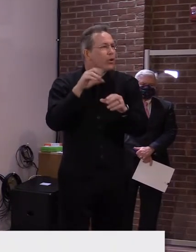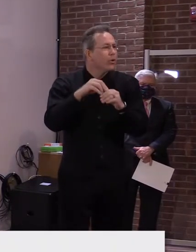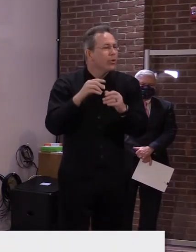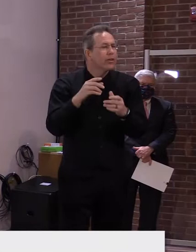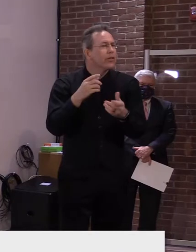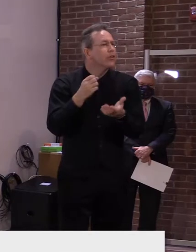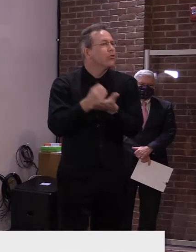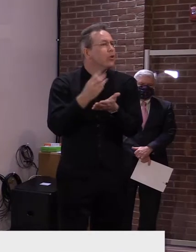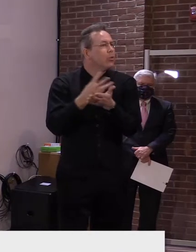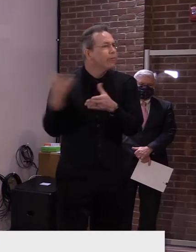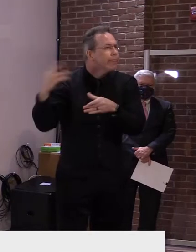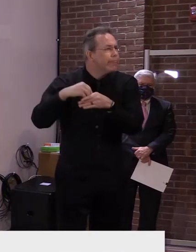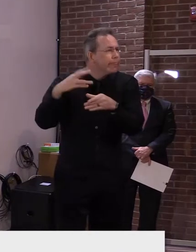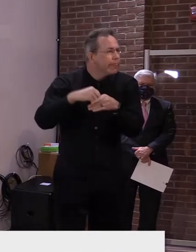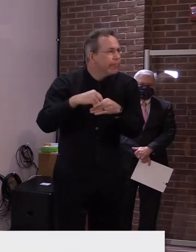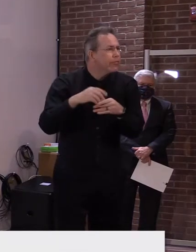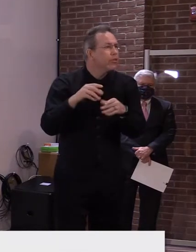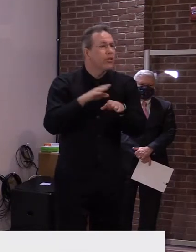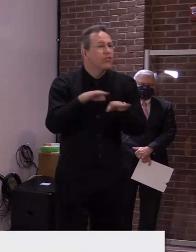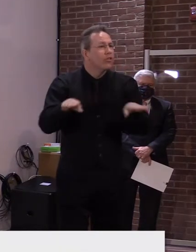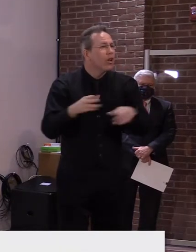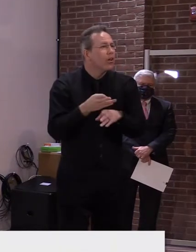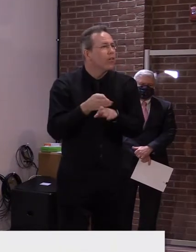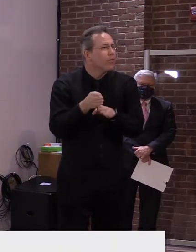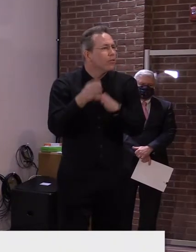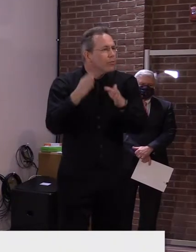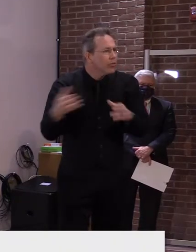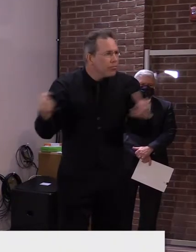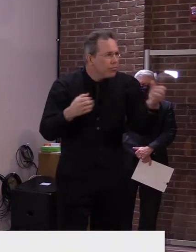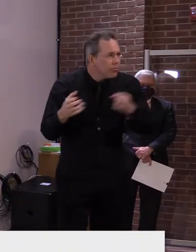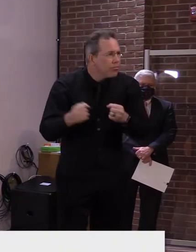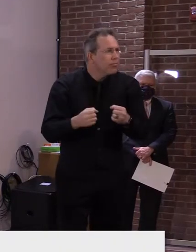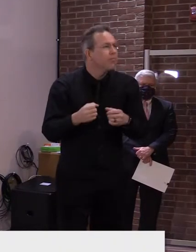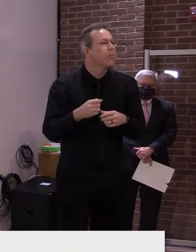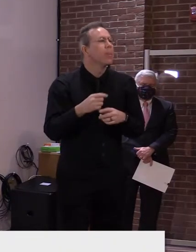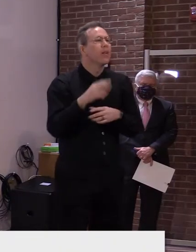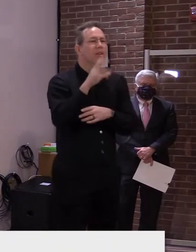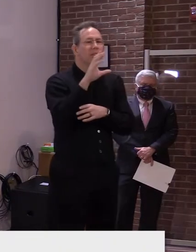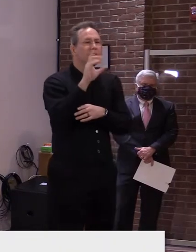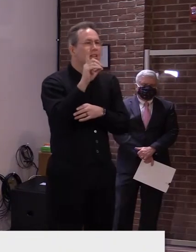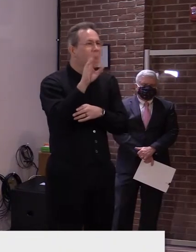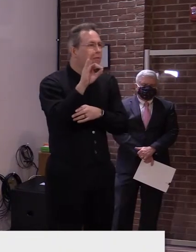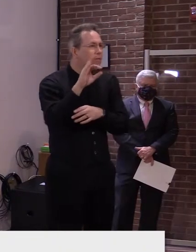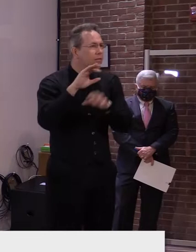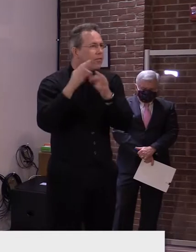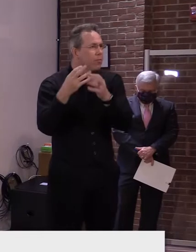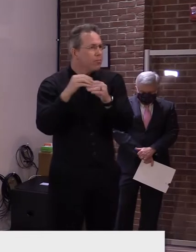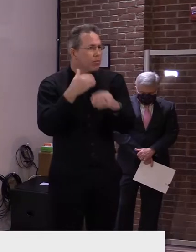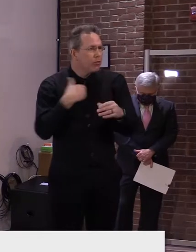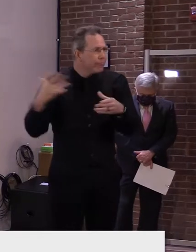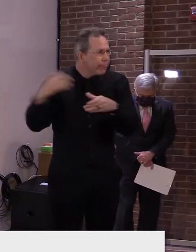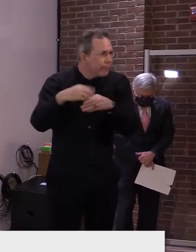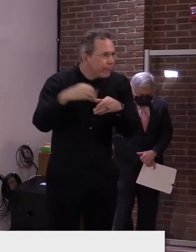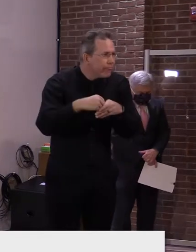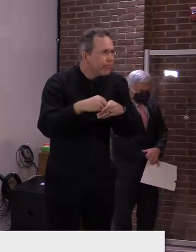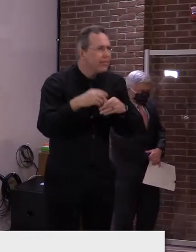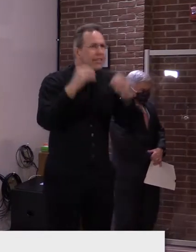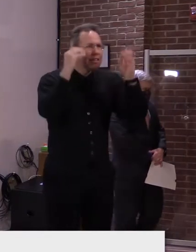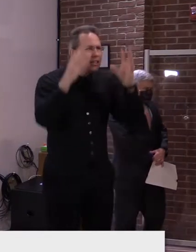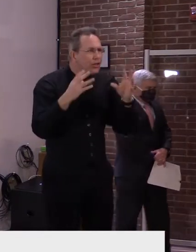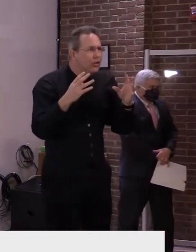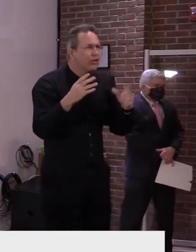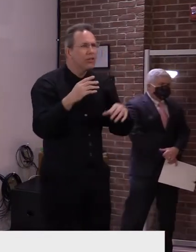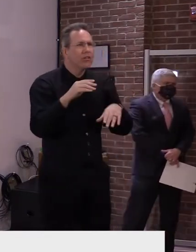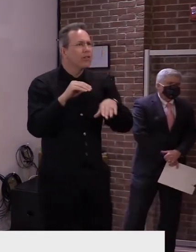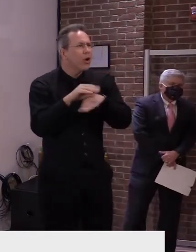from the local Division of Child and Family Services, in addition to teachers, special education directors, school counselors, and other core district